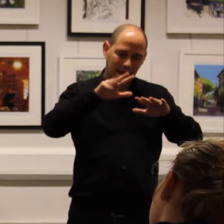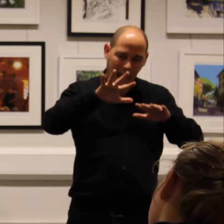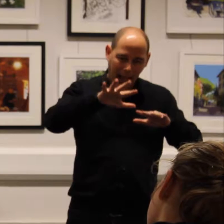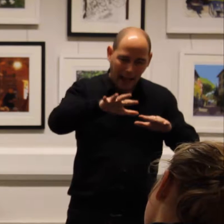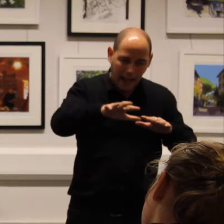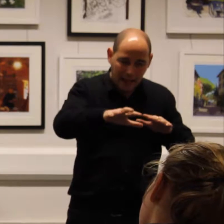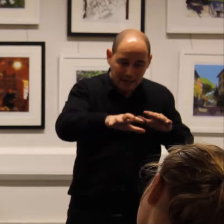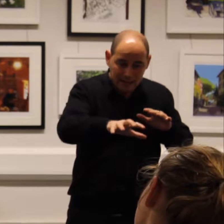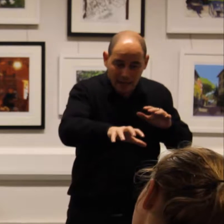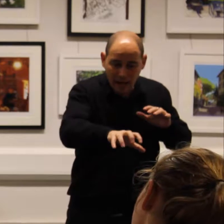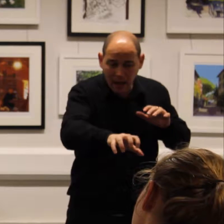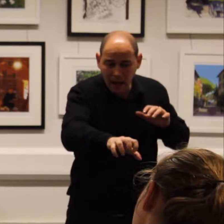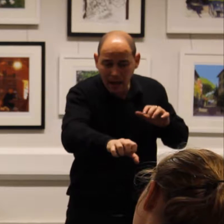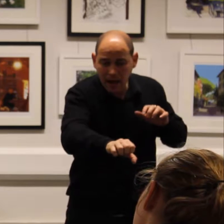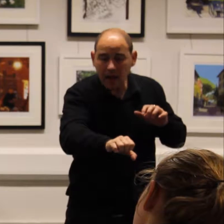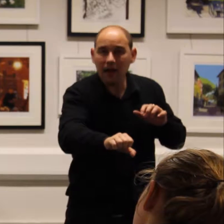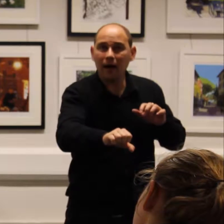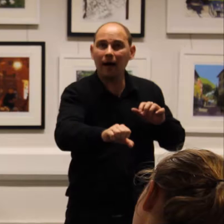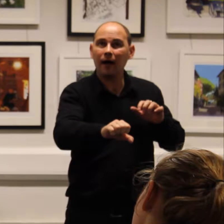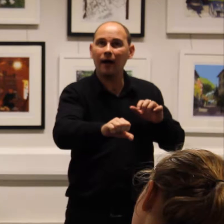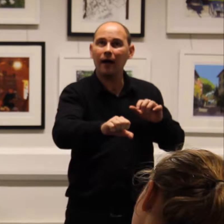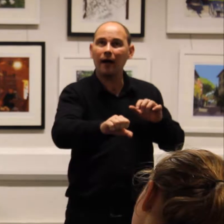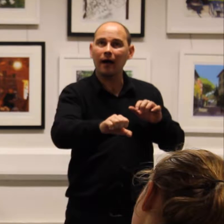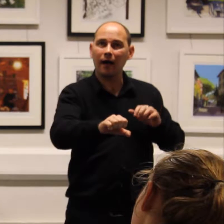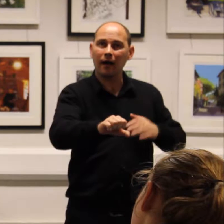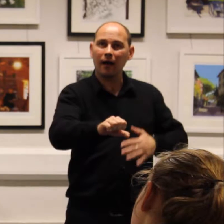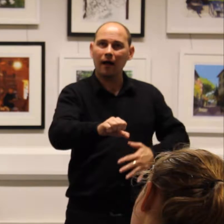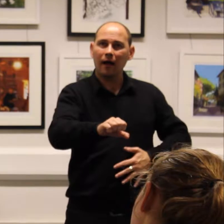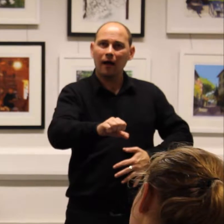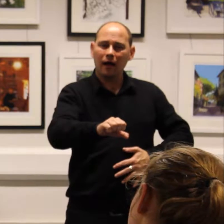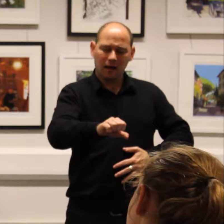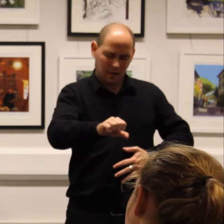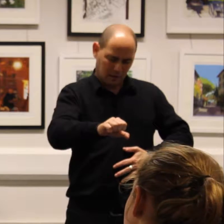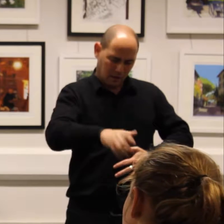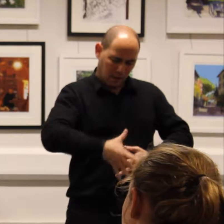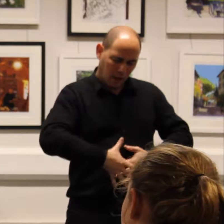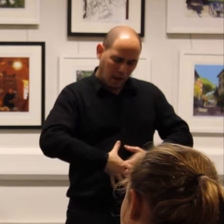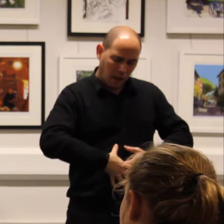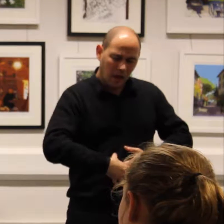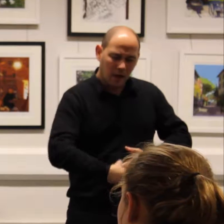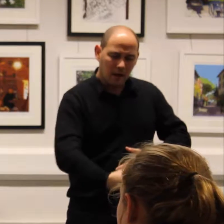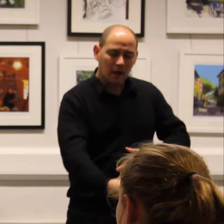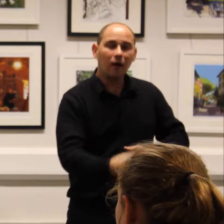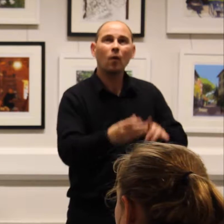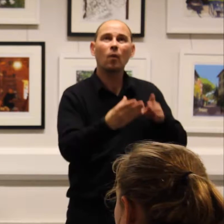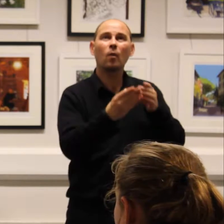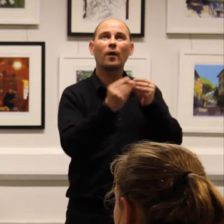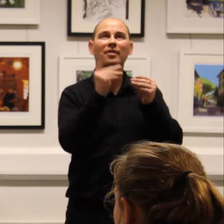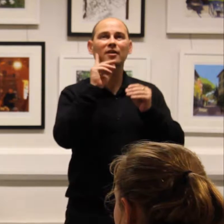bog plants as his insides sunk down with her.